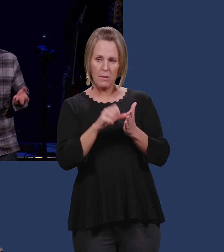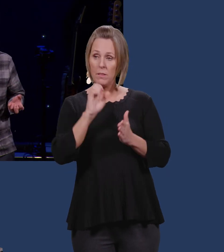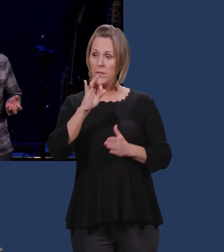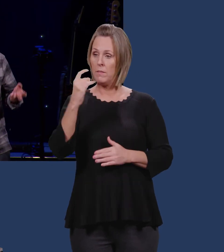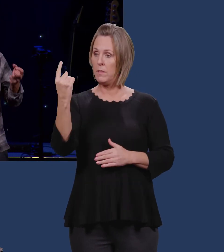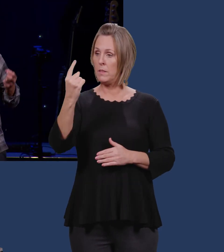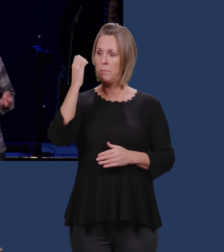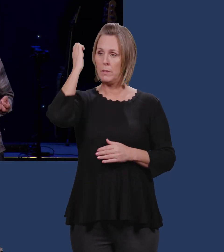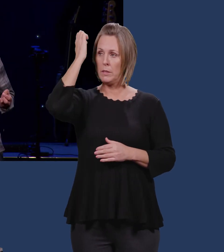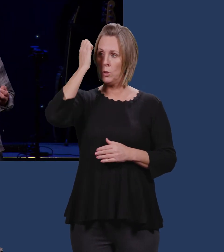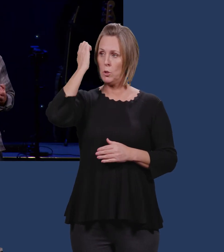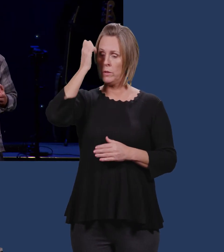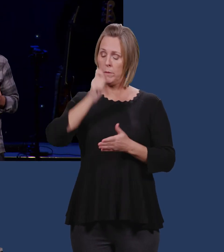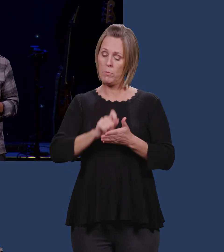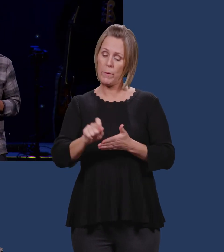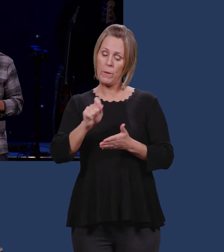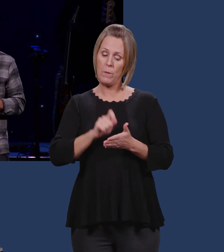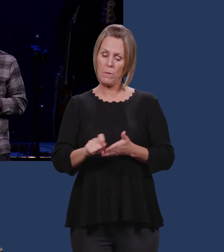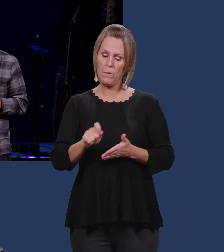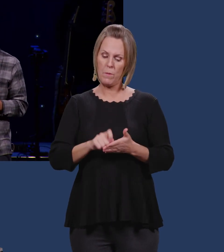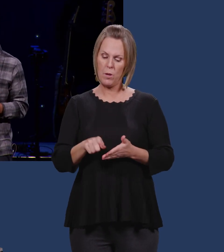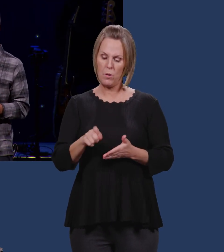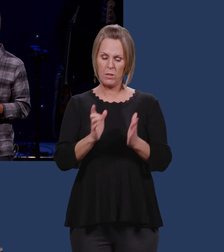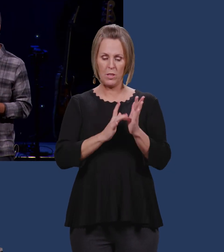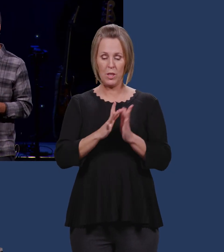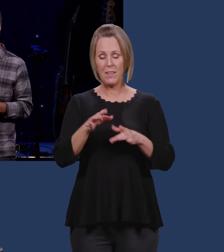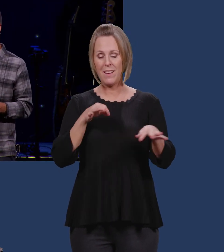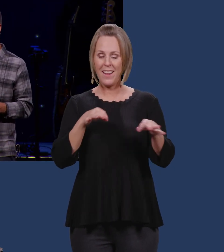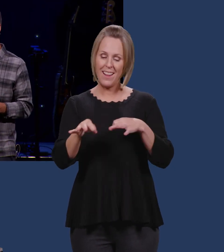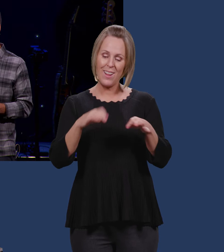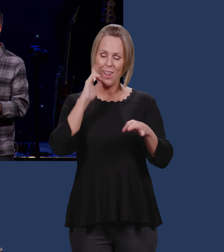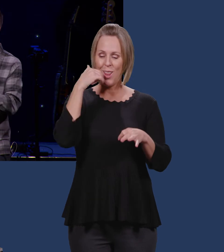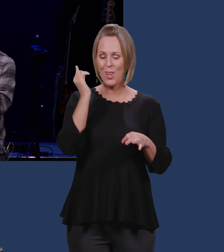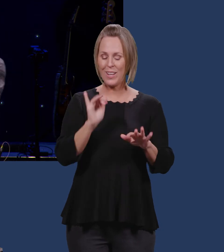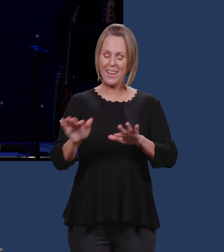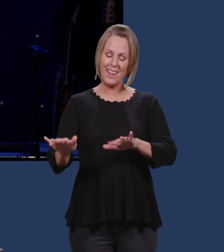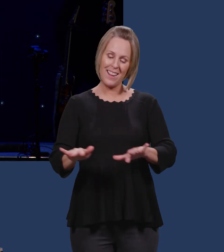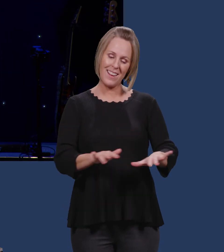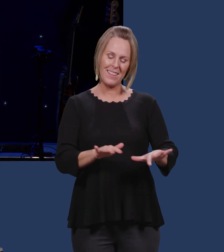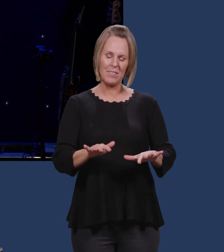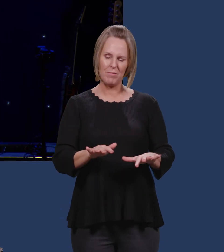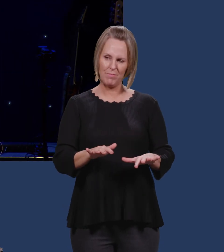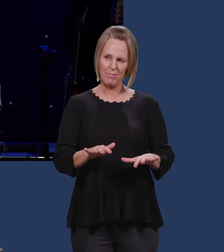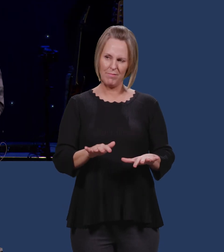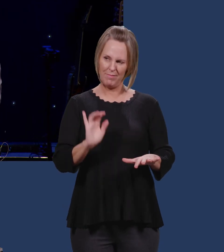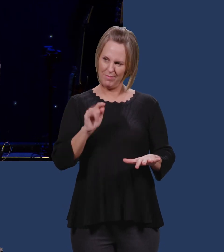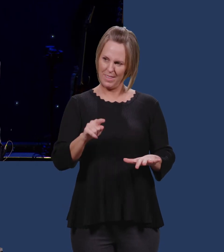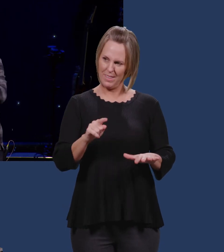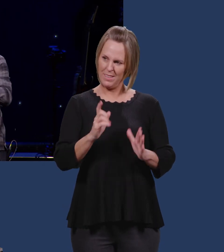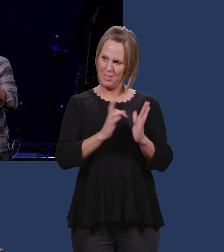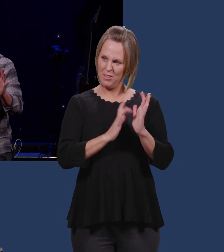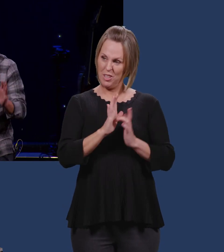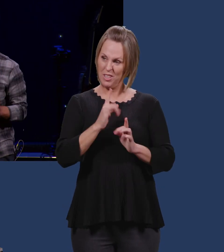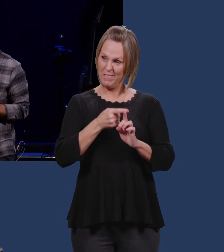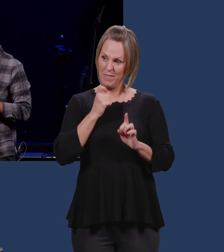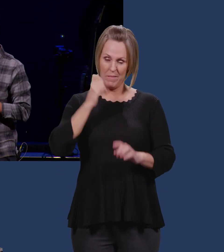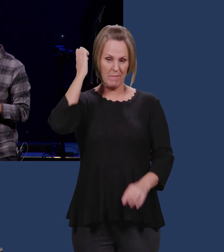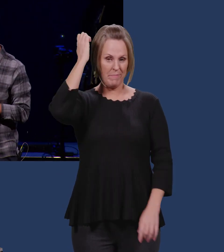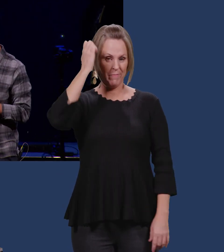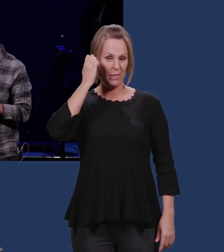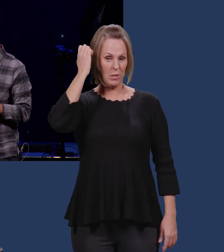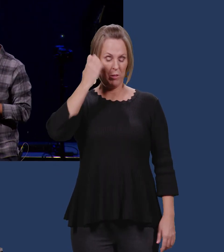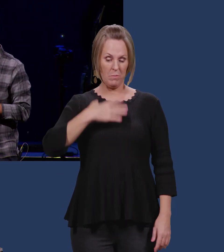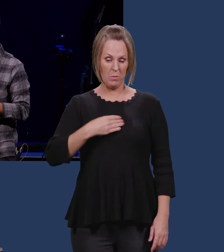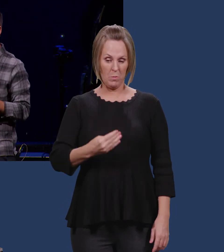makes Jesus sound very European? And that forged document that you've never heard